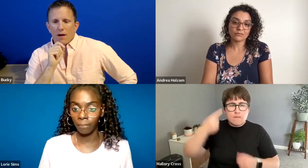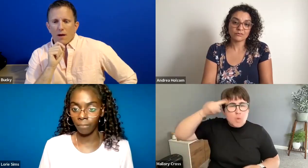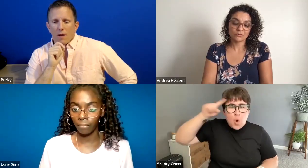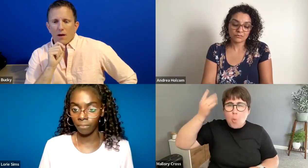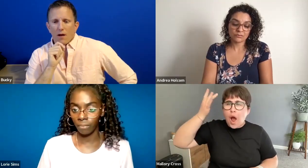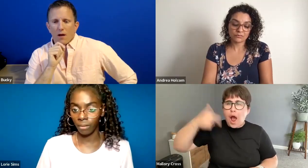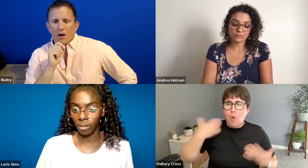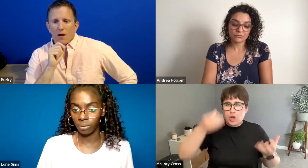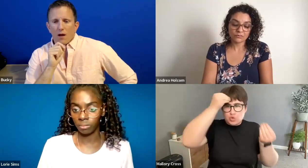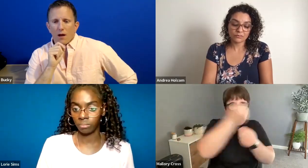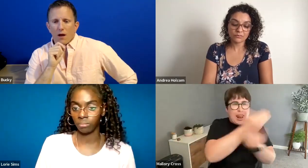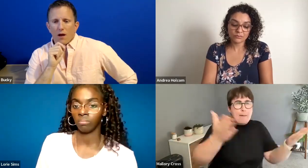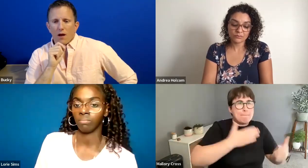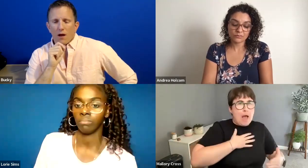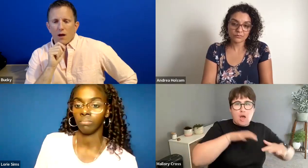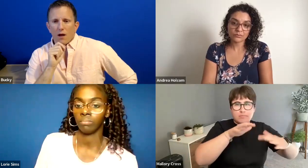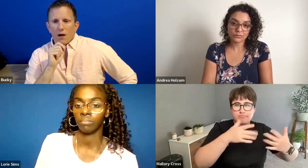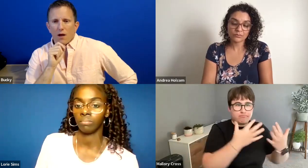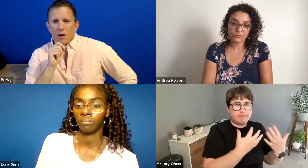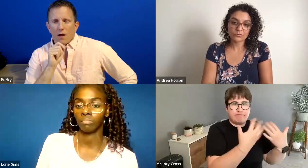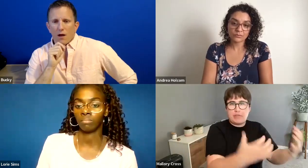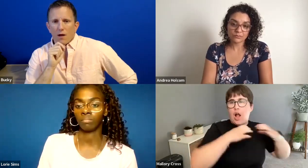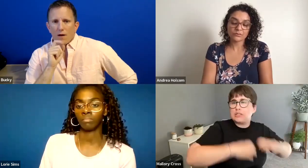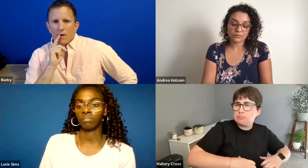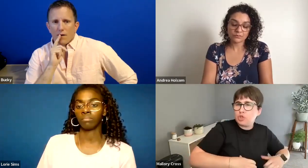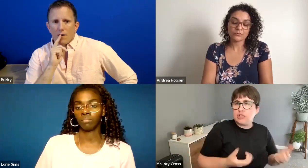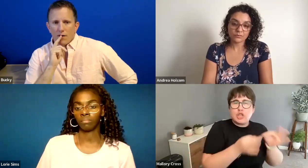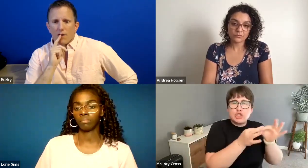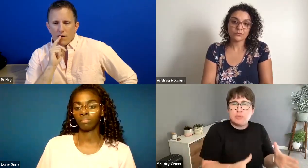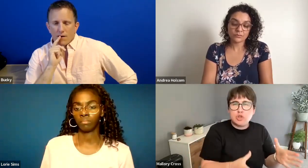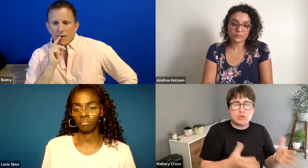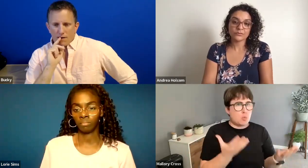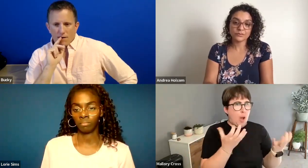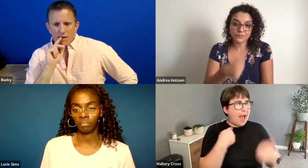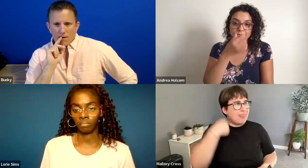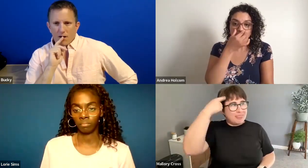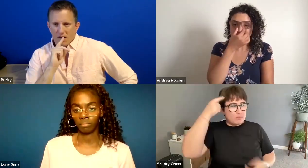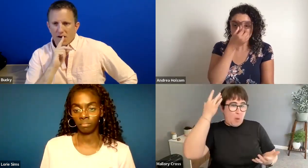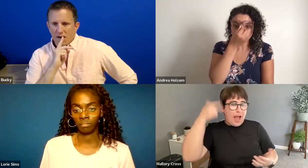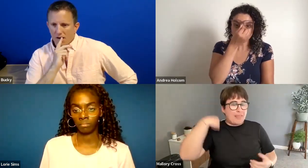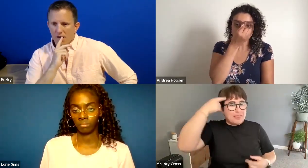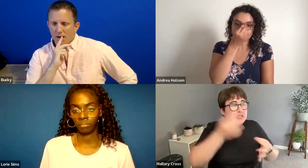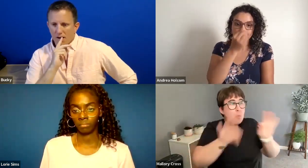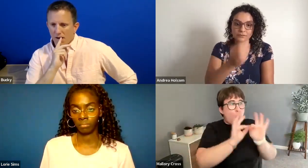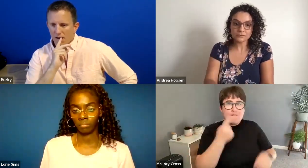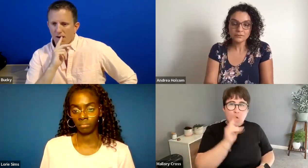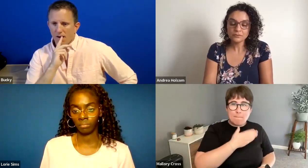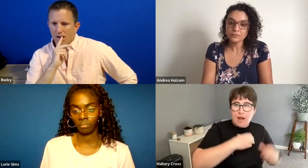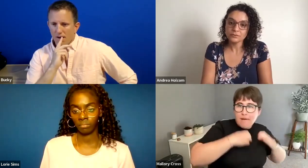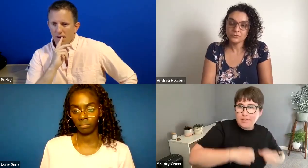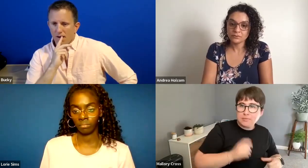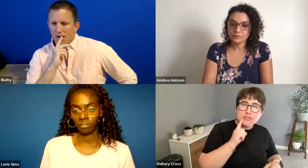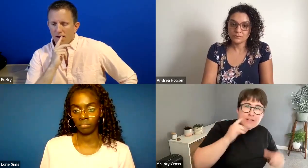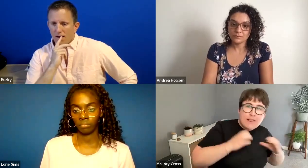some type of workshop, or? So I think, again, it's the question of, why does this company feel it's necessary to let